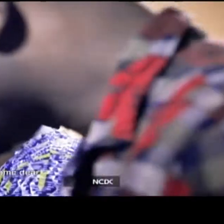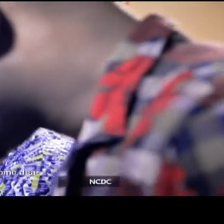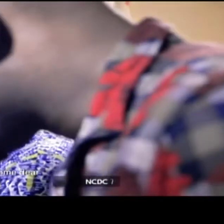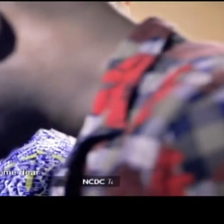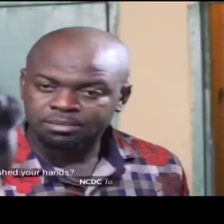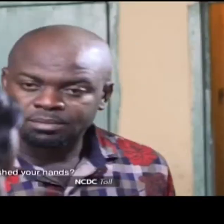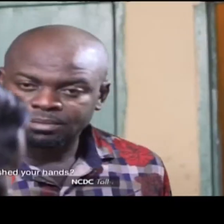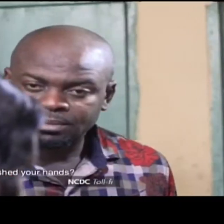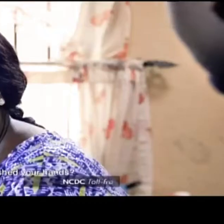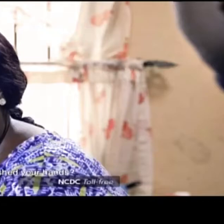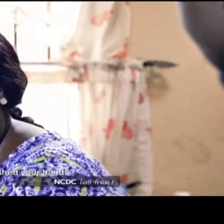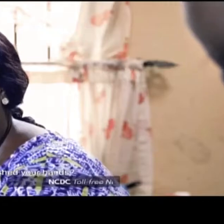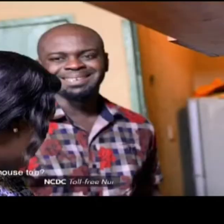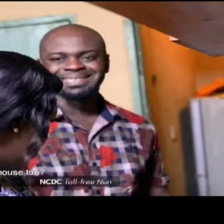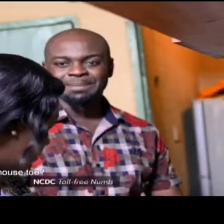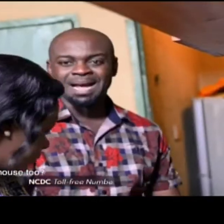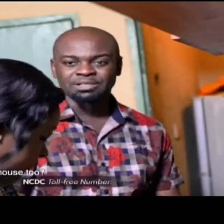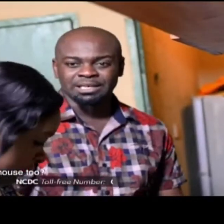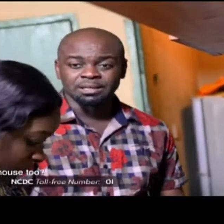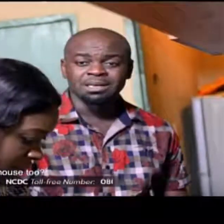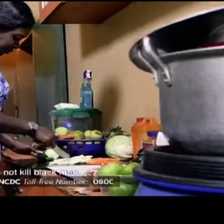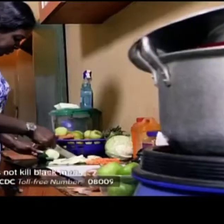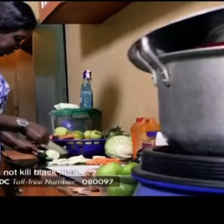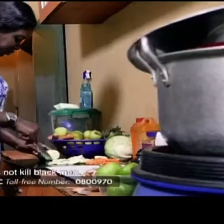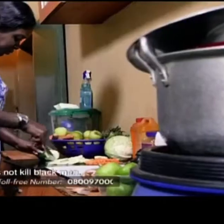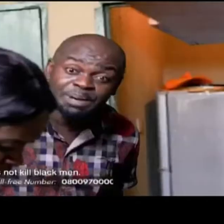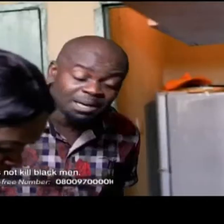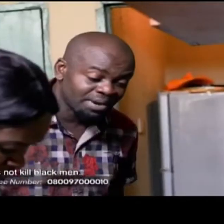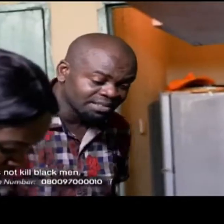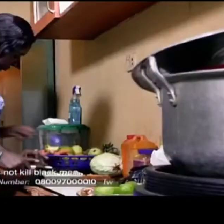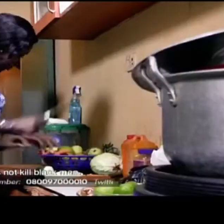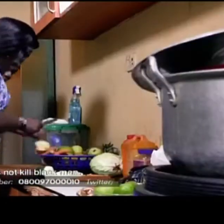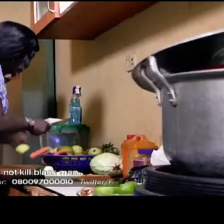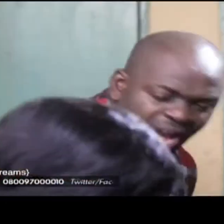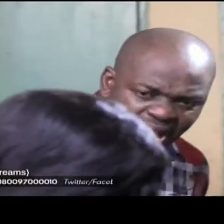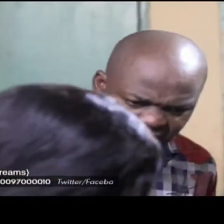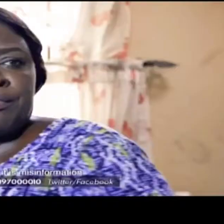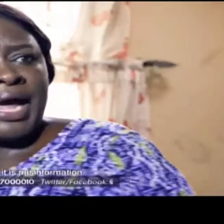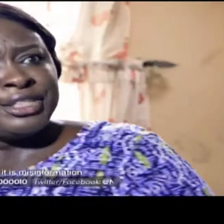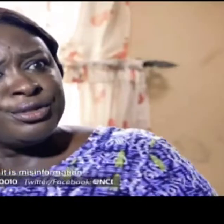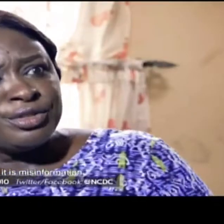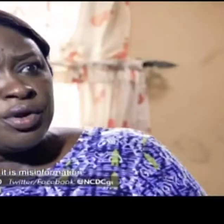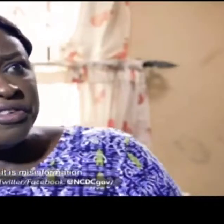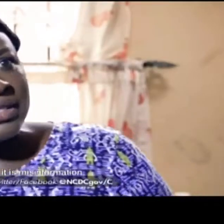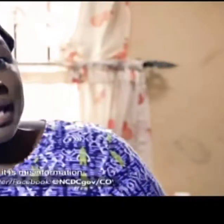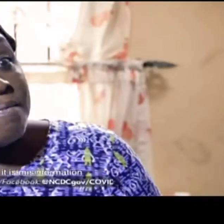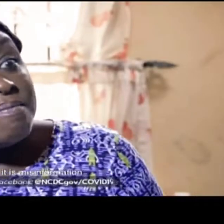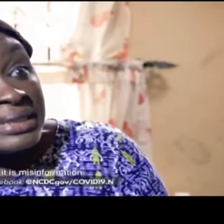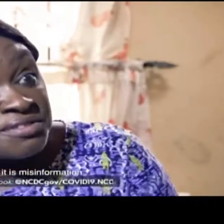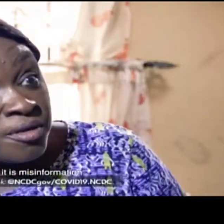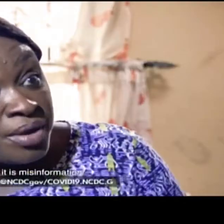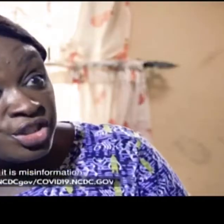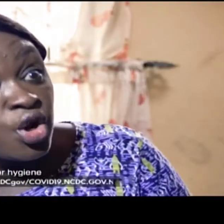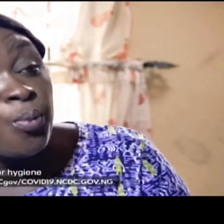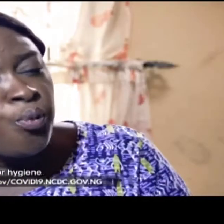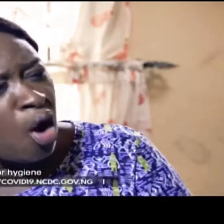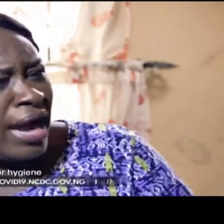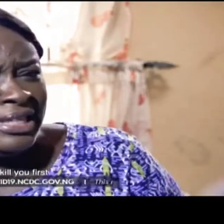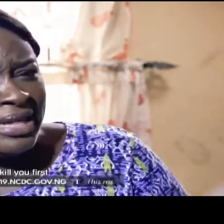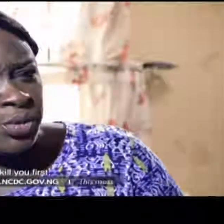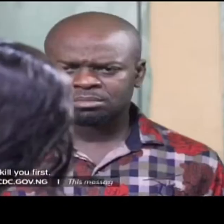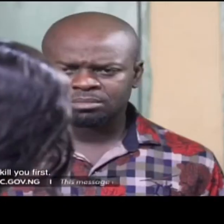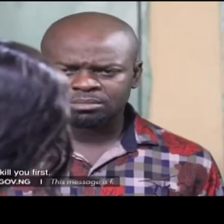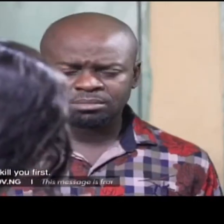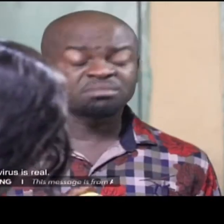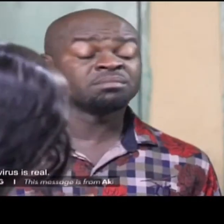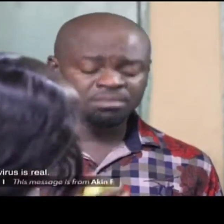Welcome, dear. Have you washed your hands? Inside my house again. This thing not the key black man. I don't know if it's misinformation or poor hygiene